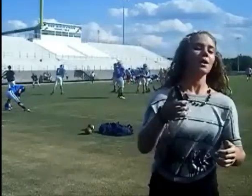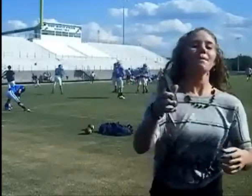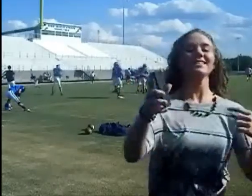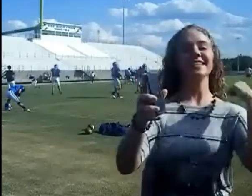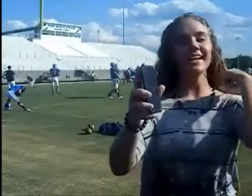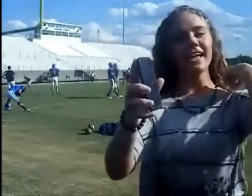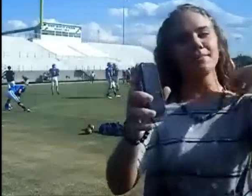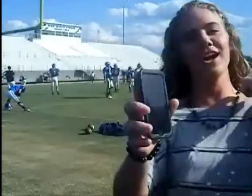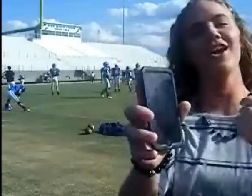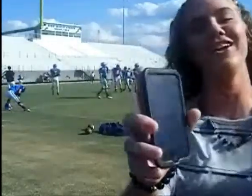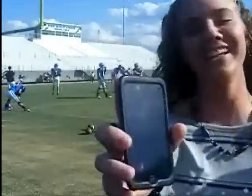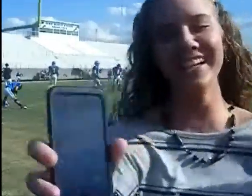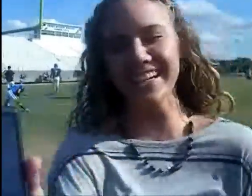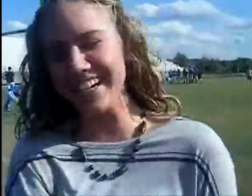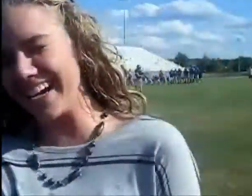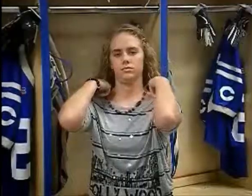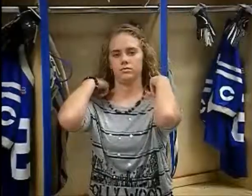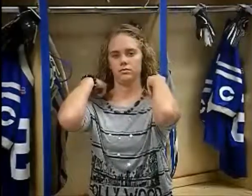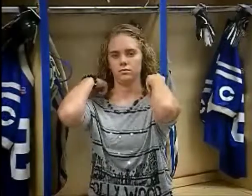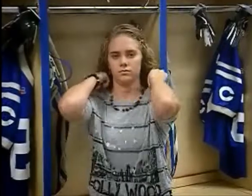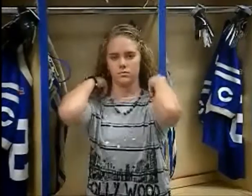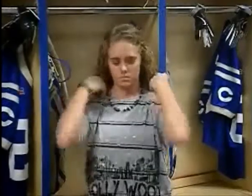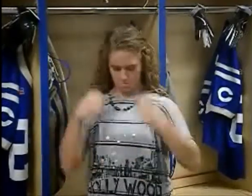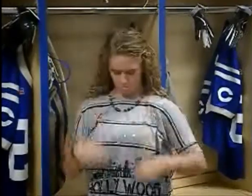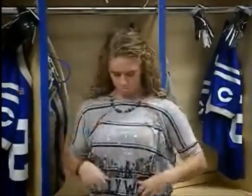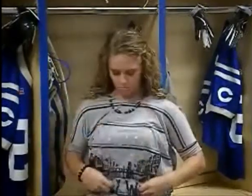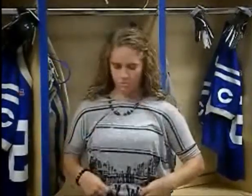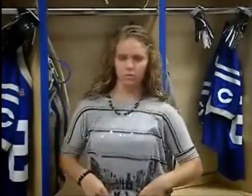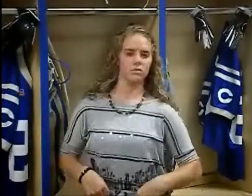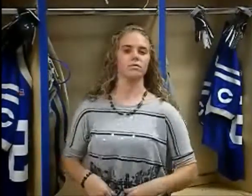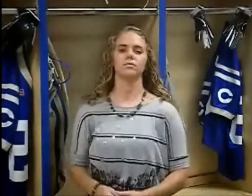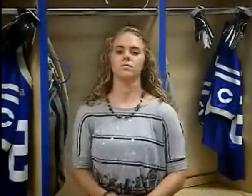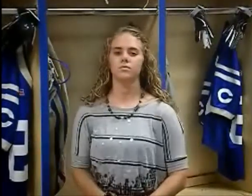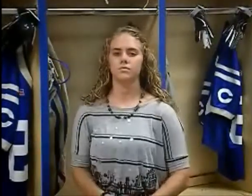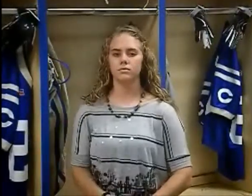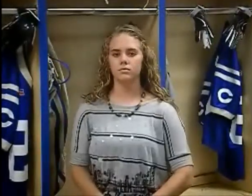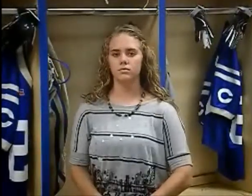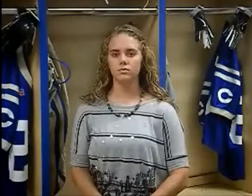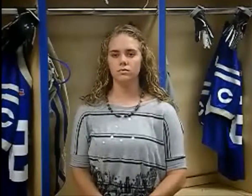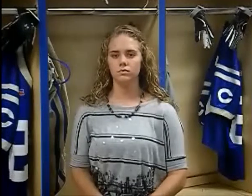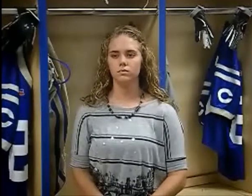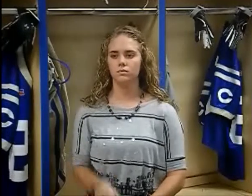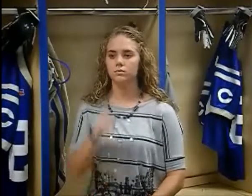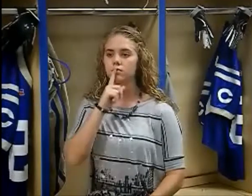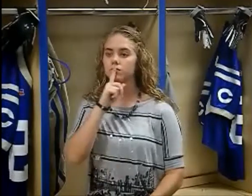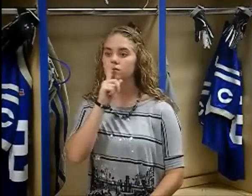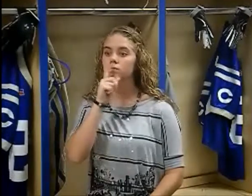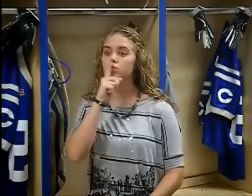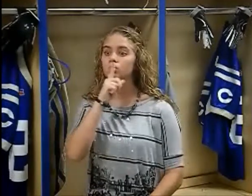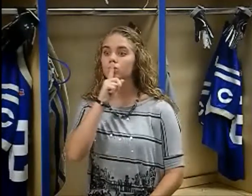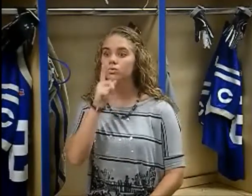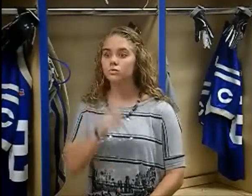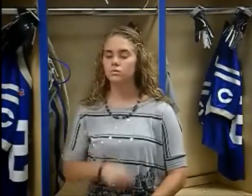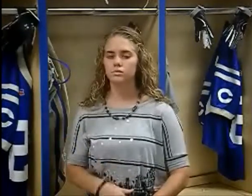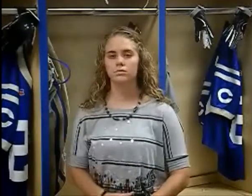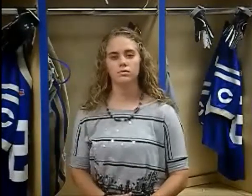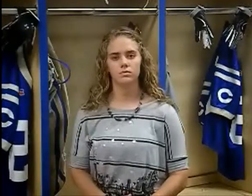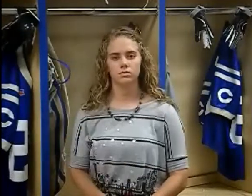That's right But we sure do it good And we do it all night See if you really wanna know How it feels To get off the road Trucks and four wheels Jump on in A man tell your